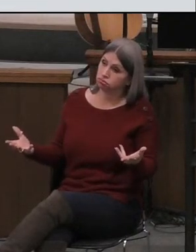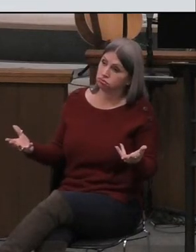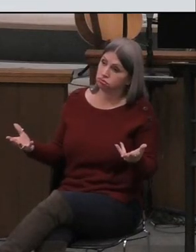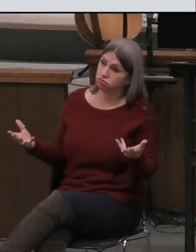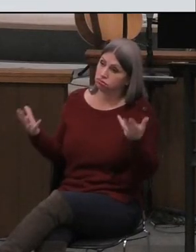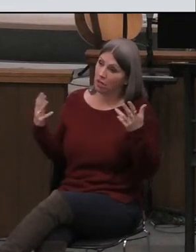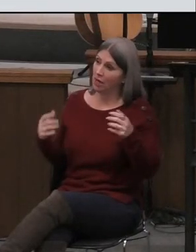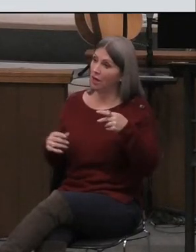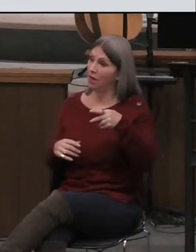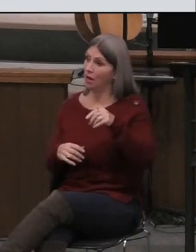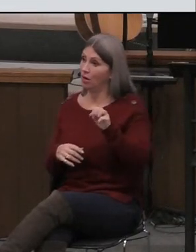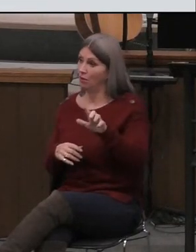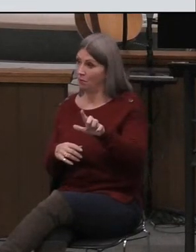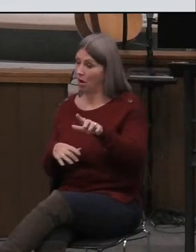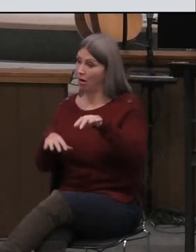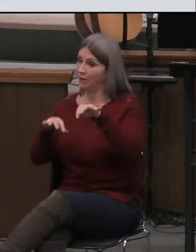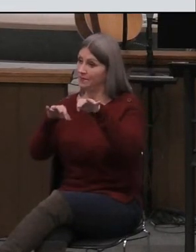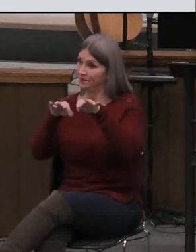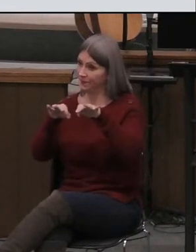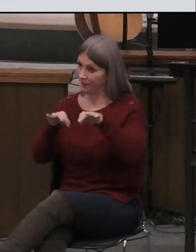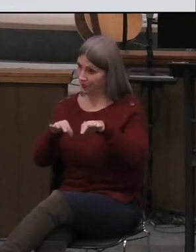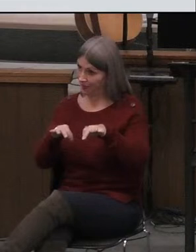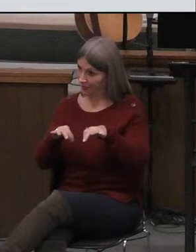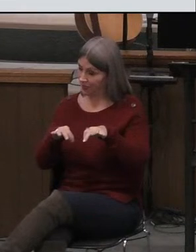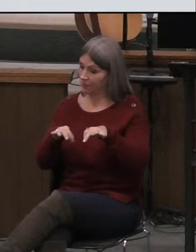But Paul says